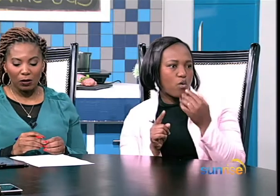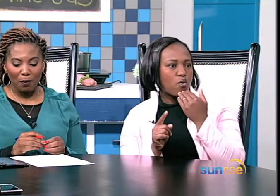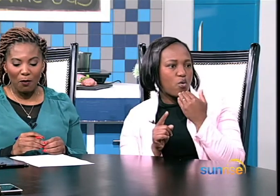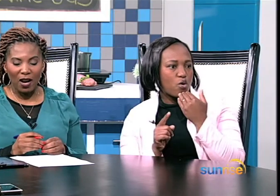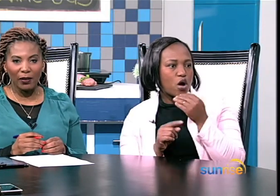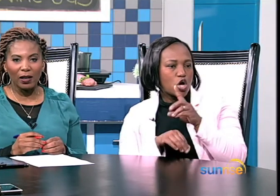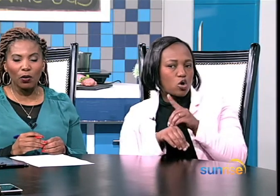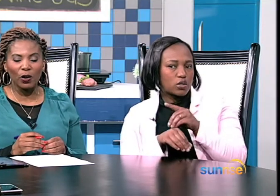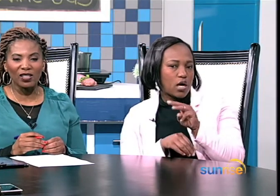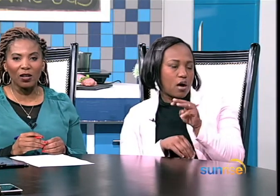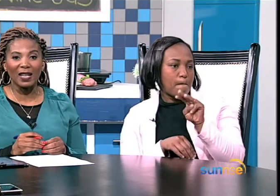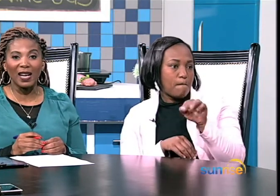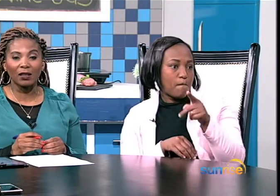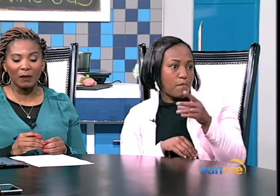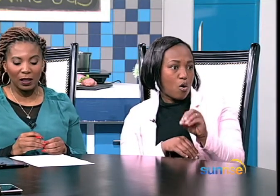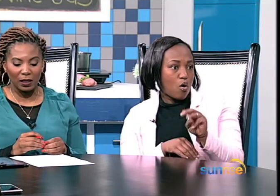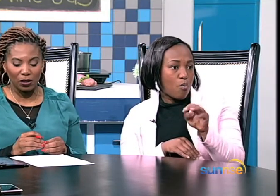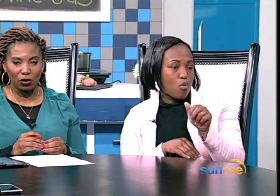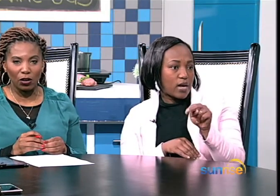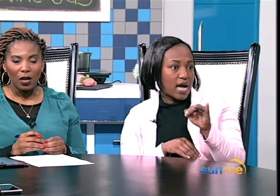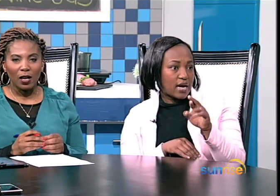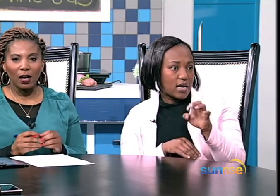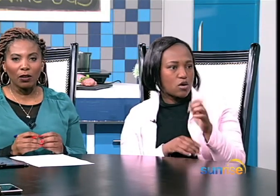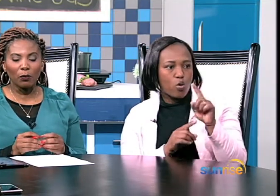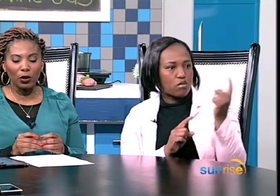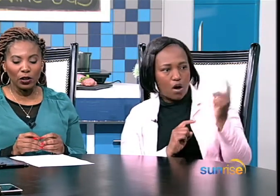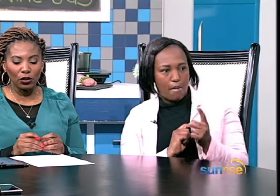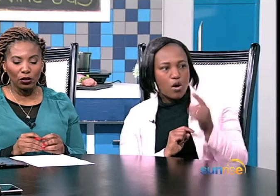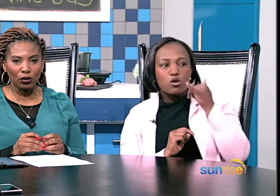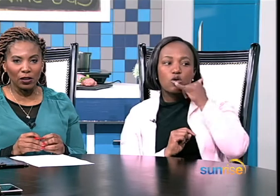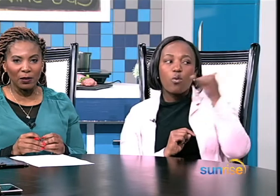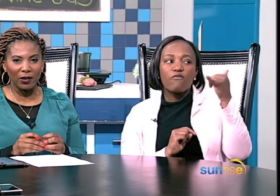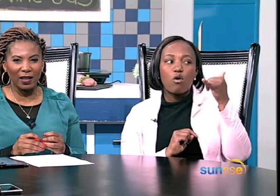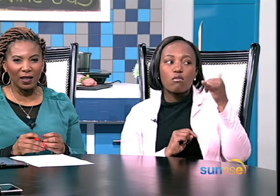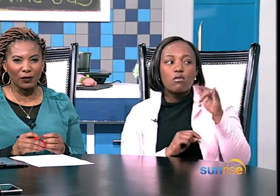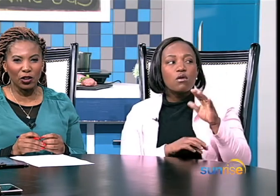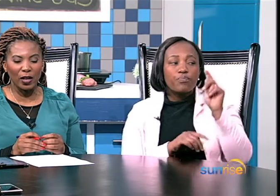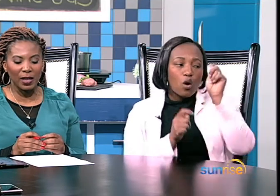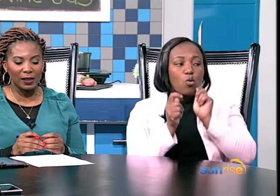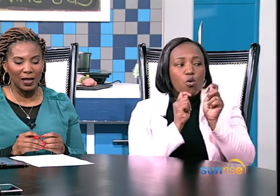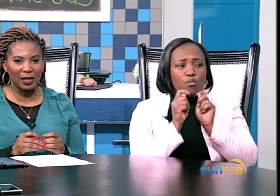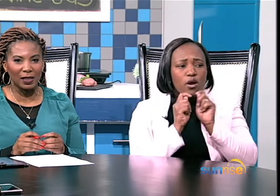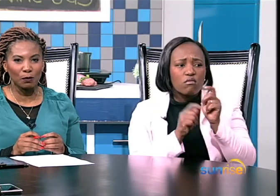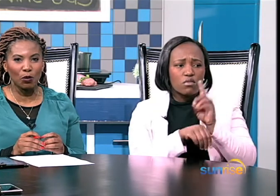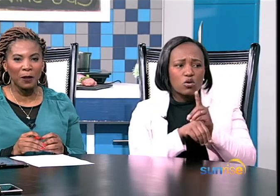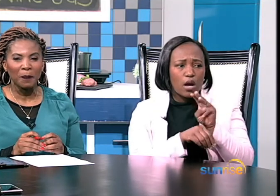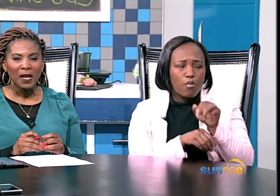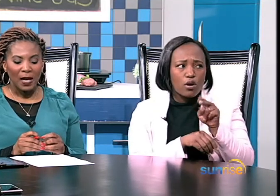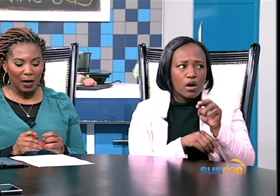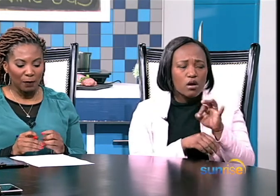Mpho Munaring, who is on the line, couldn't make it in the studio. Good morning to you, Dr. Munaring, and thanks for joining us this morning. So